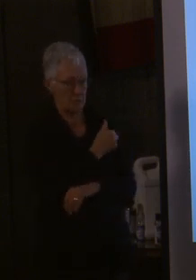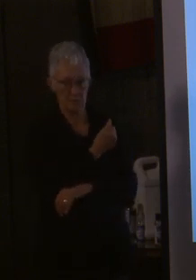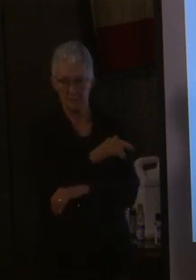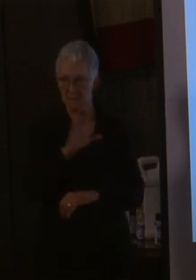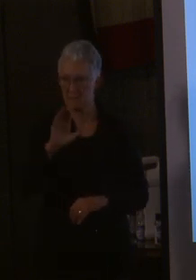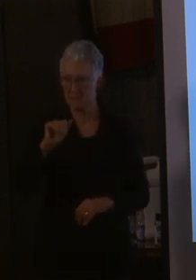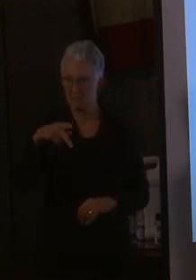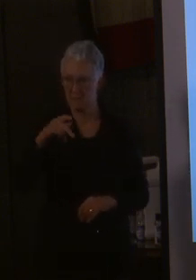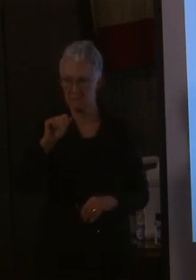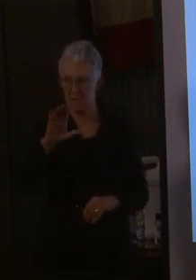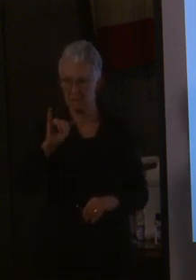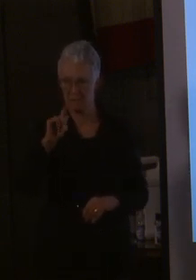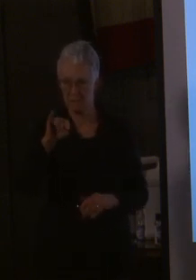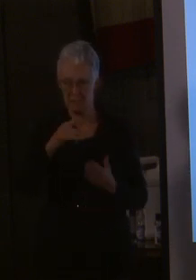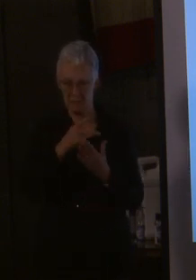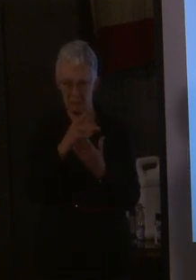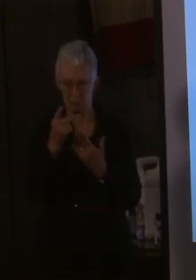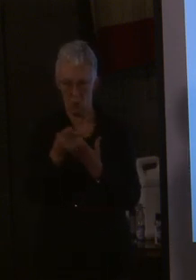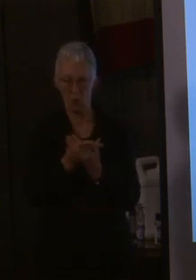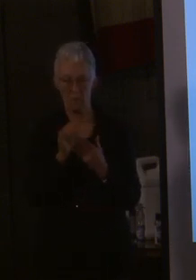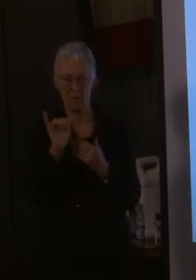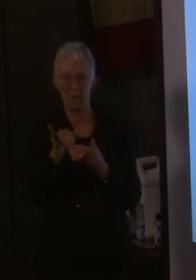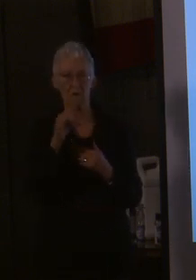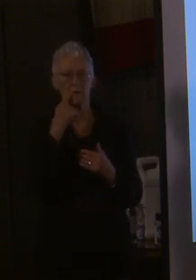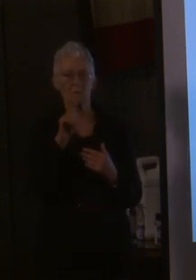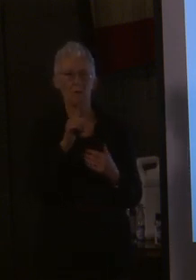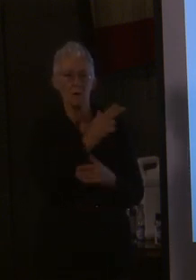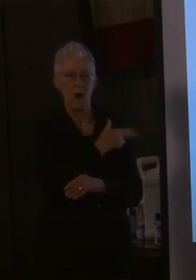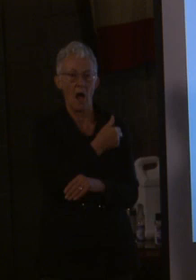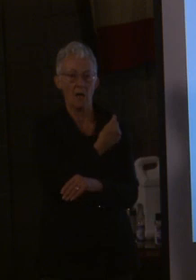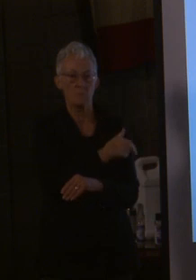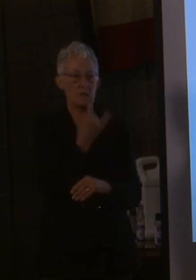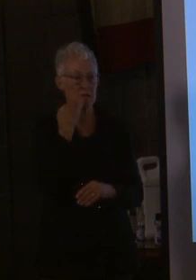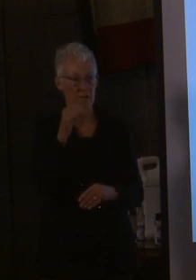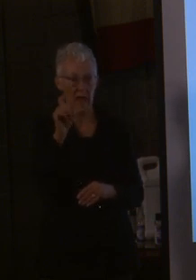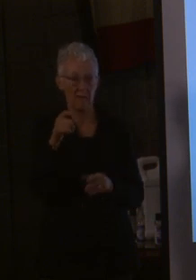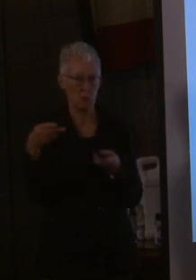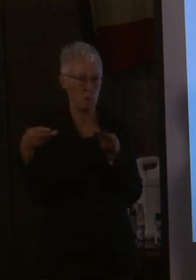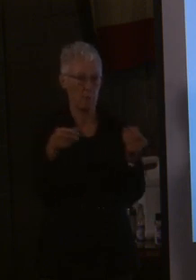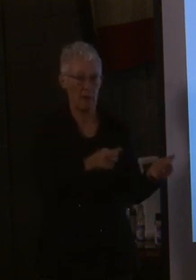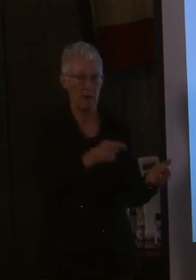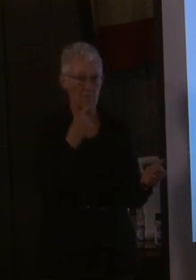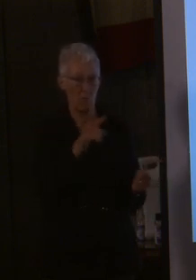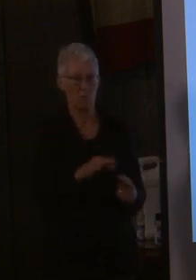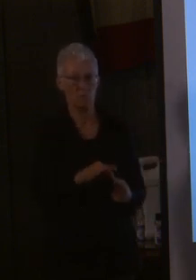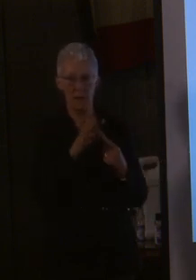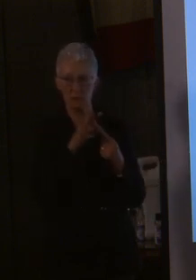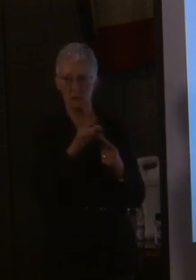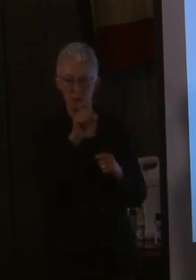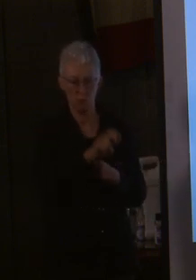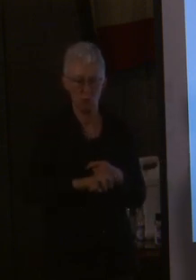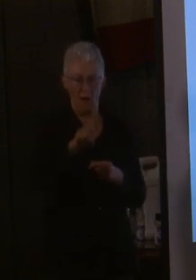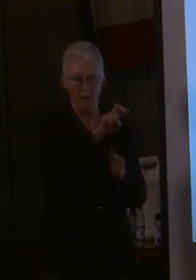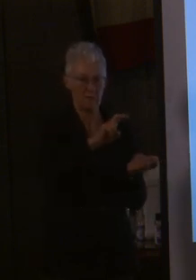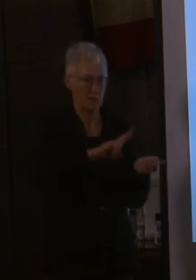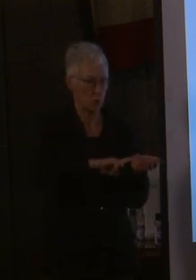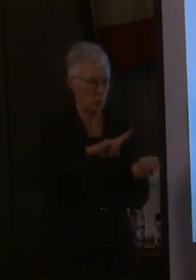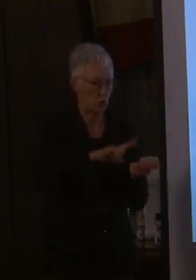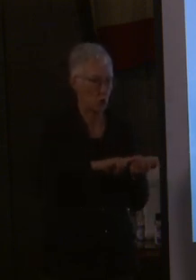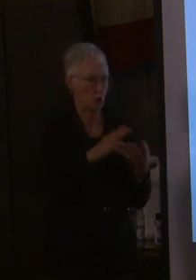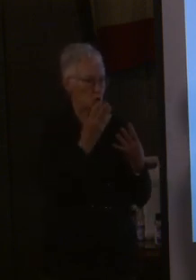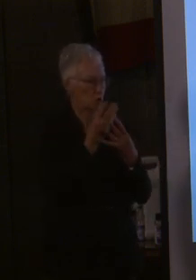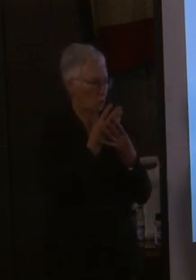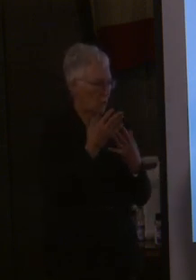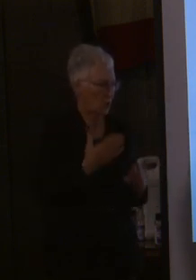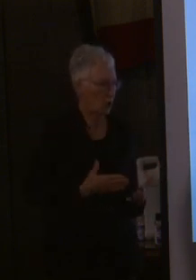to help with our hospital systems staffing, so for nurses, respiratory therapists, screeners, that sort of thing.